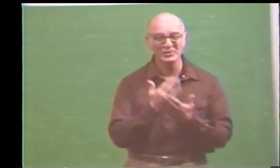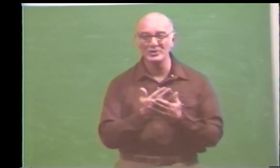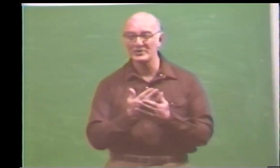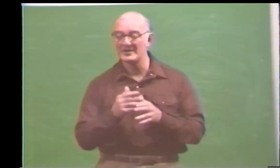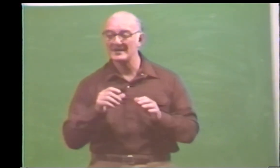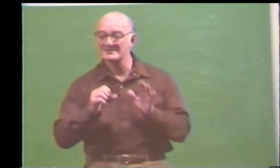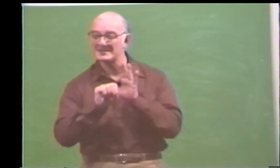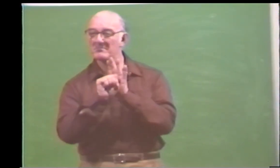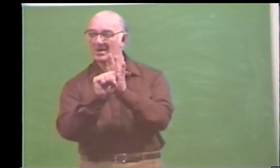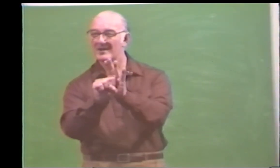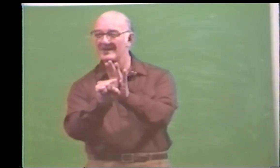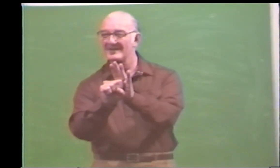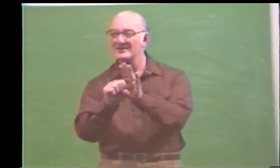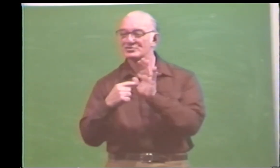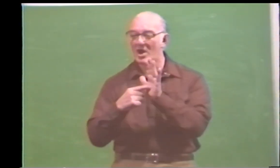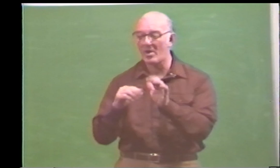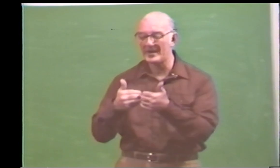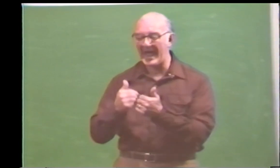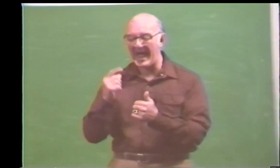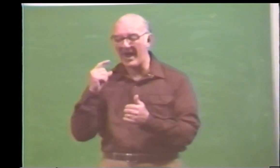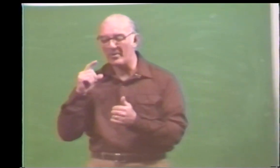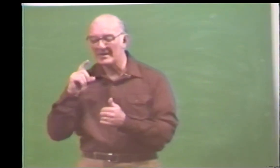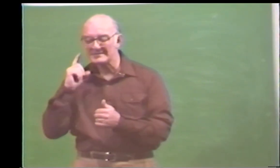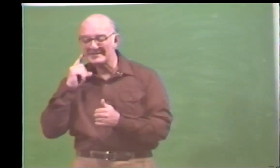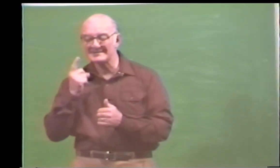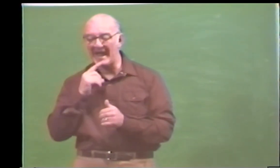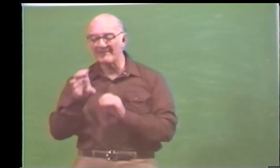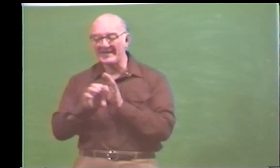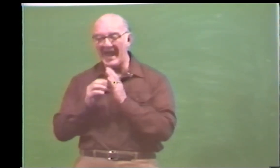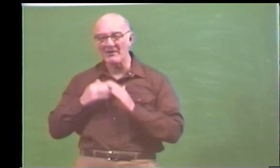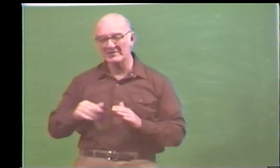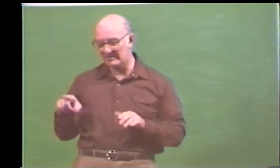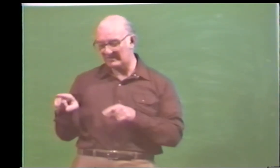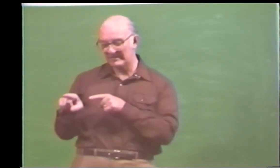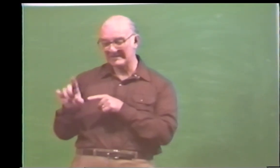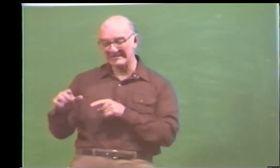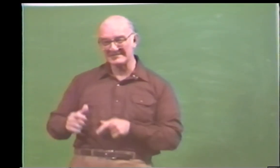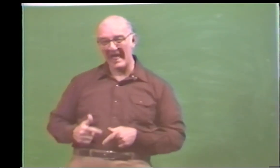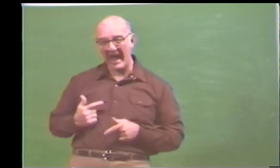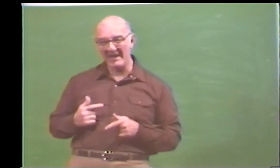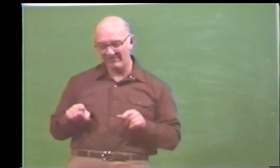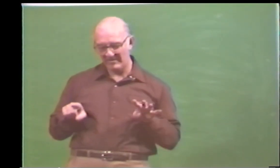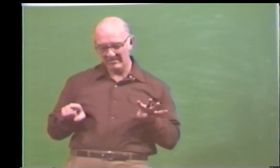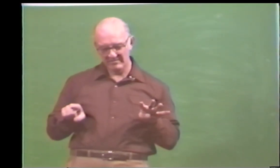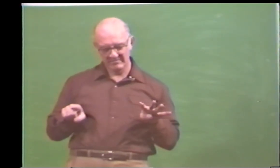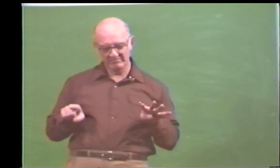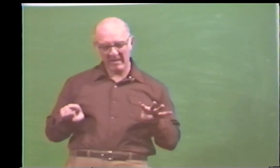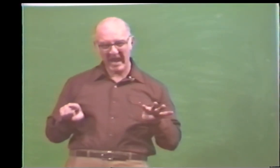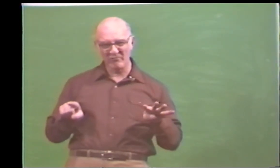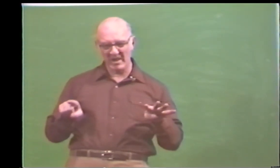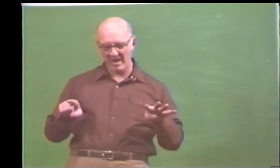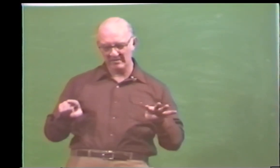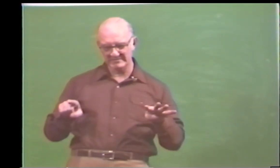Good symbol. So now the deaf character, his life power of.